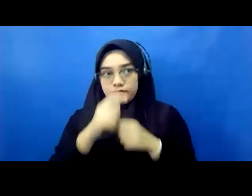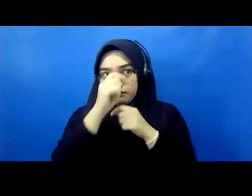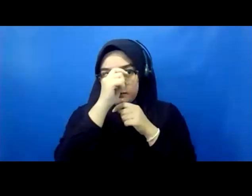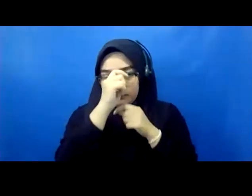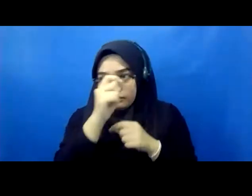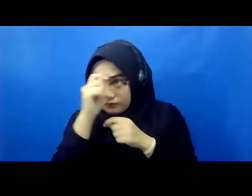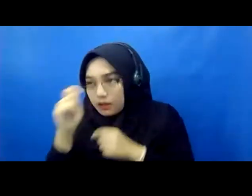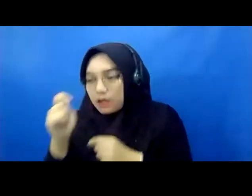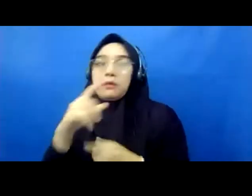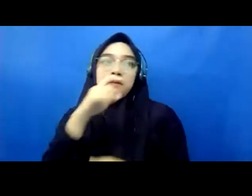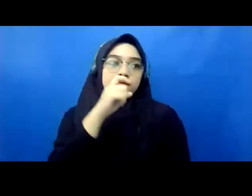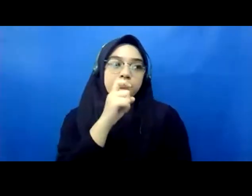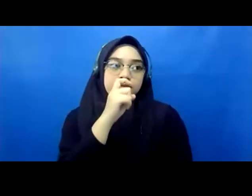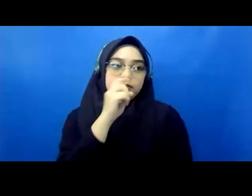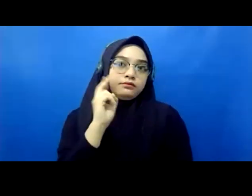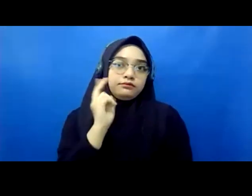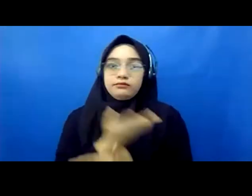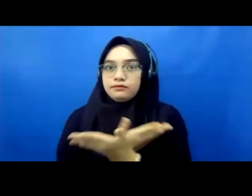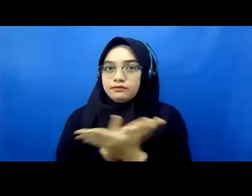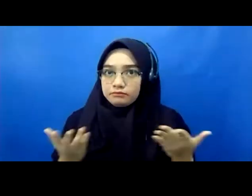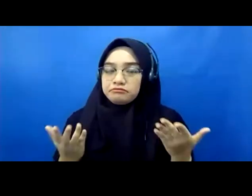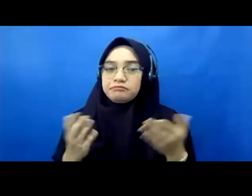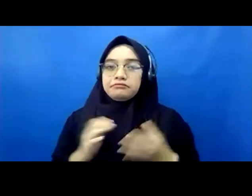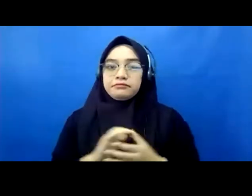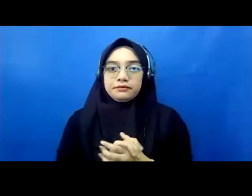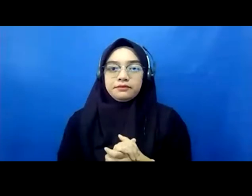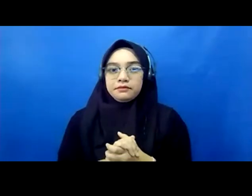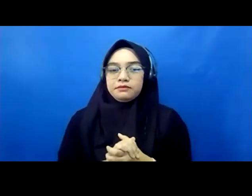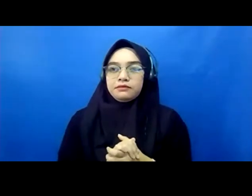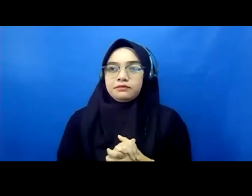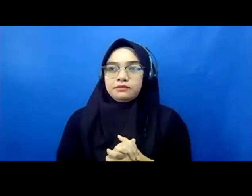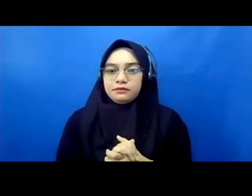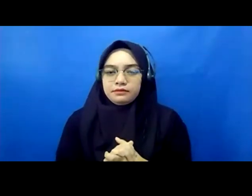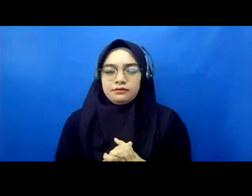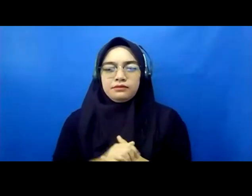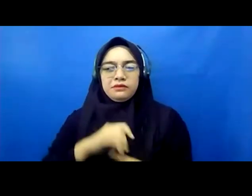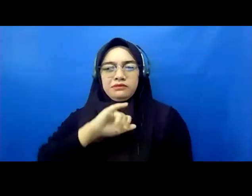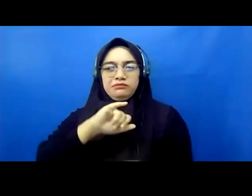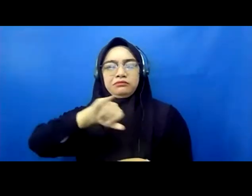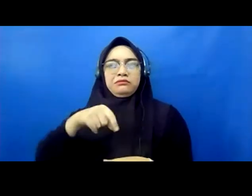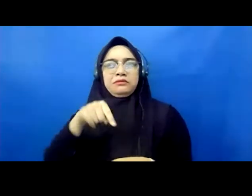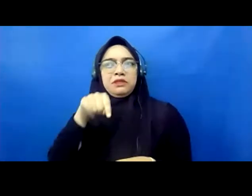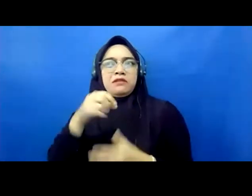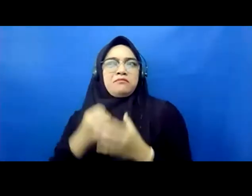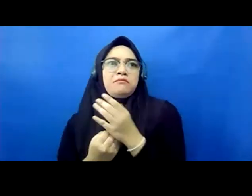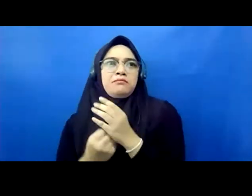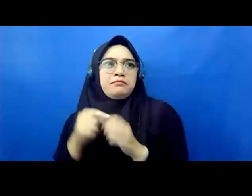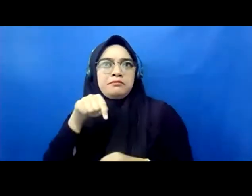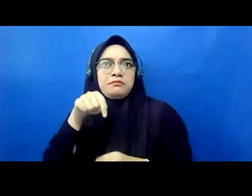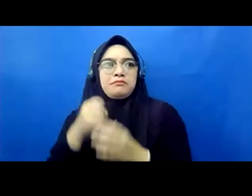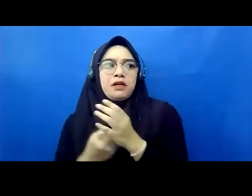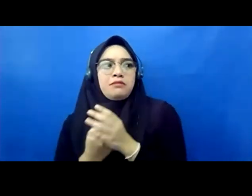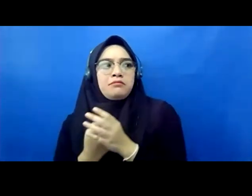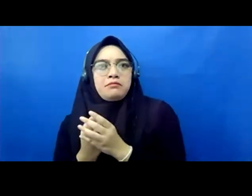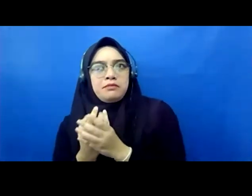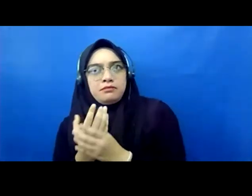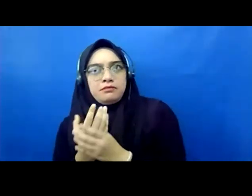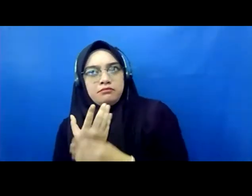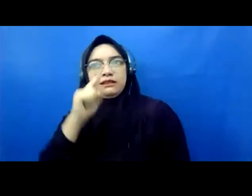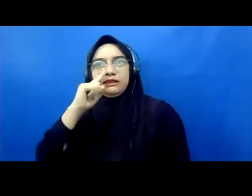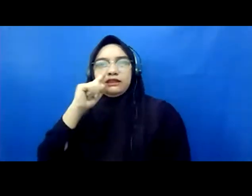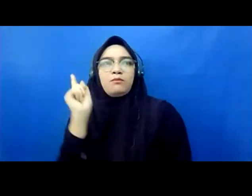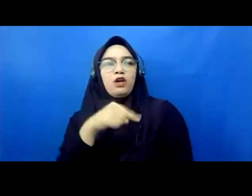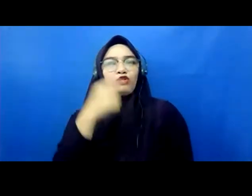ladies and gentlemen, the Australian government has a really steadfast and ongoing commitment to promoting gender equality,